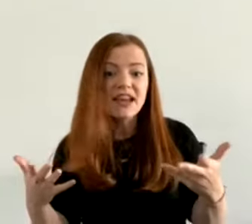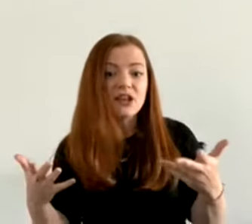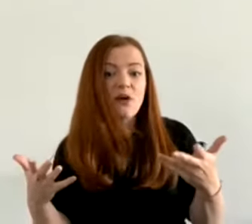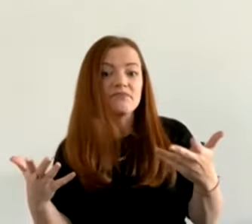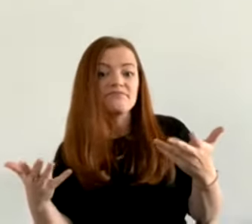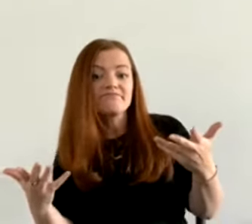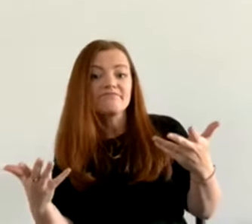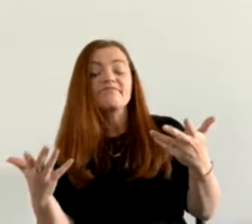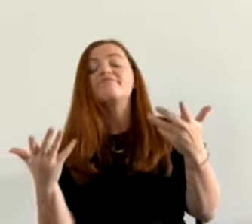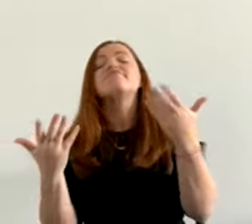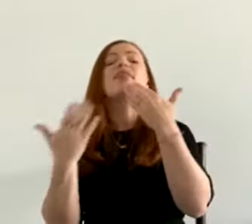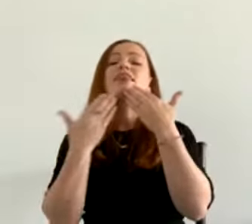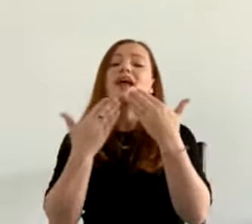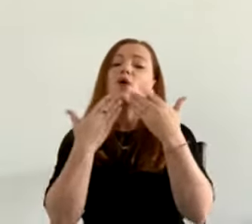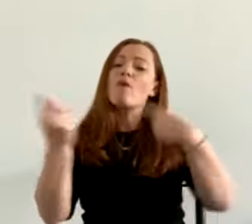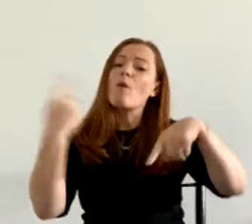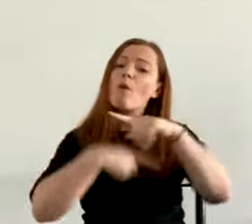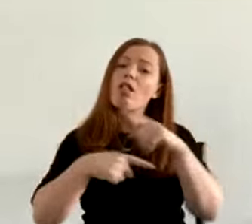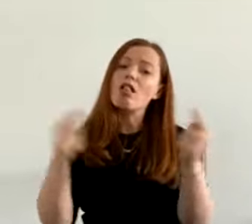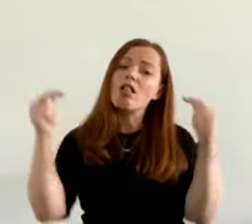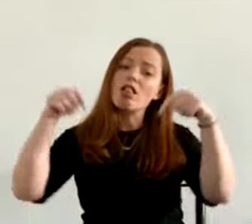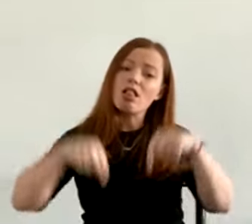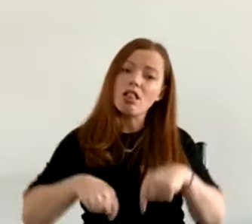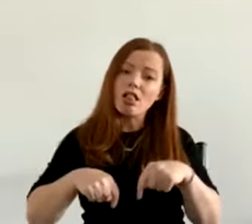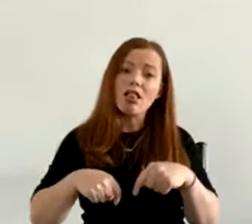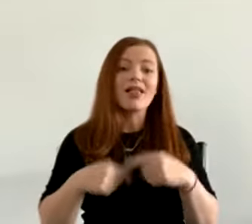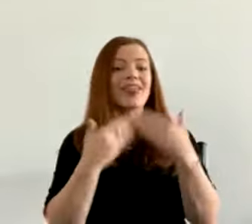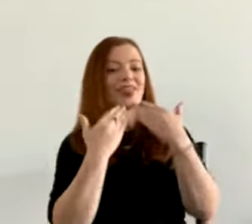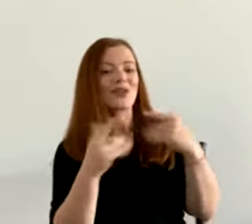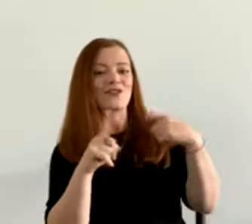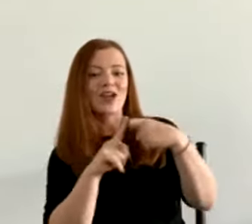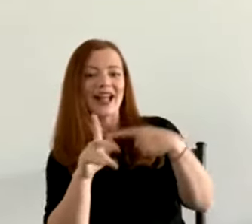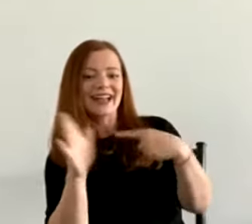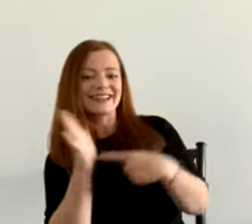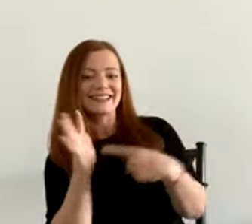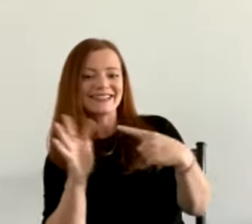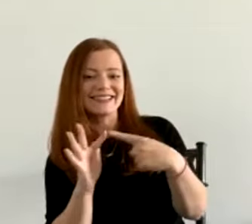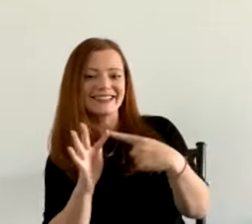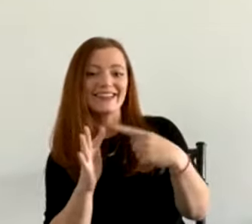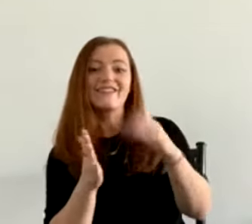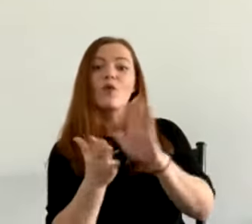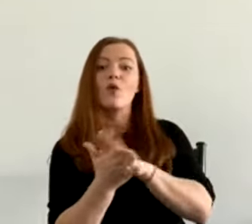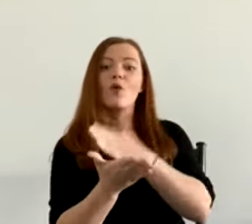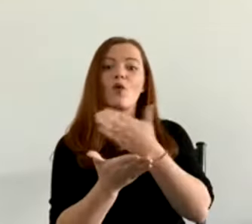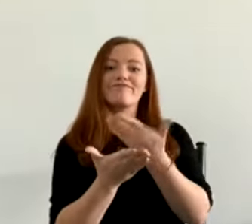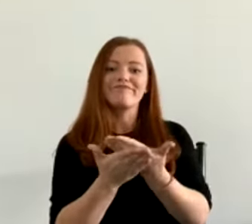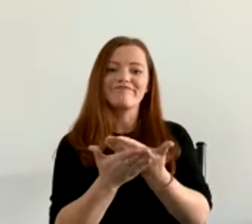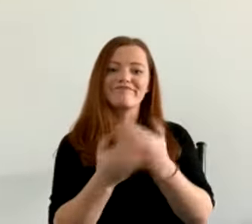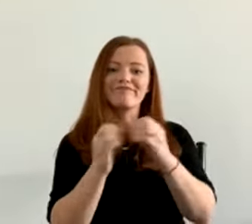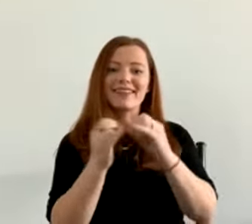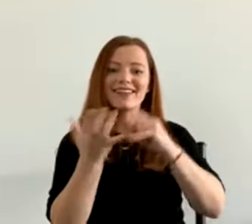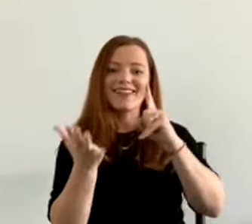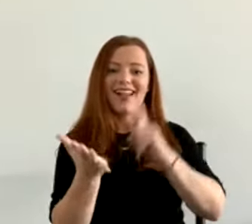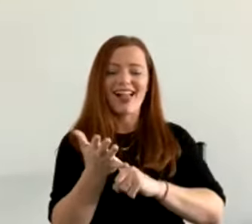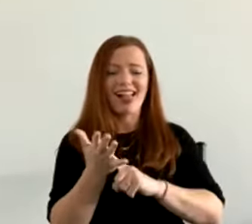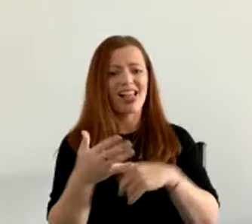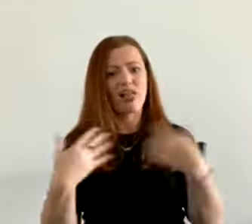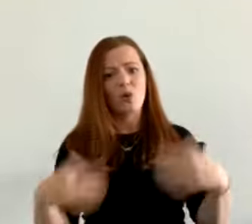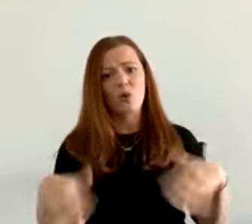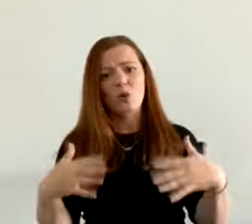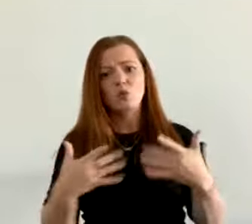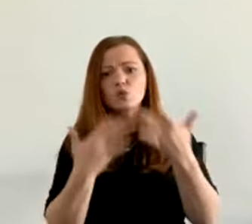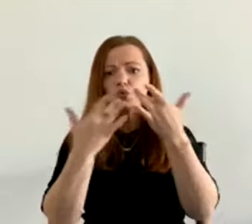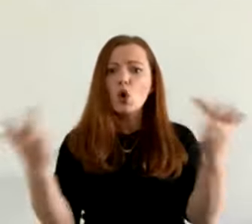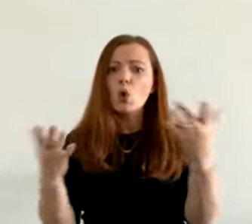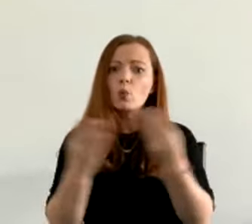for her BSL interpreting. Hopefully we can do more of this. Hopefully it's great to be able to show that with a